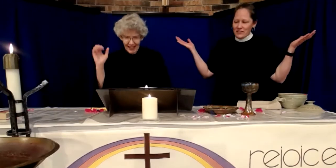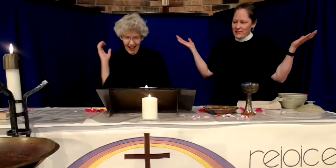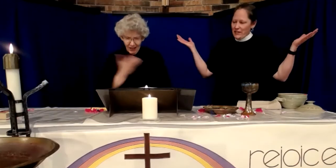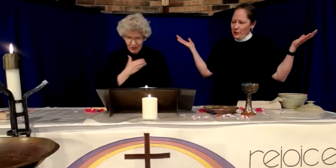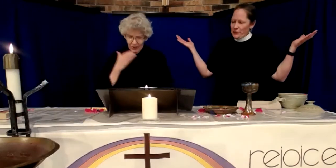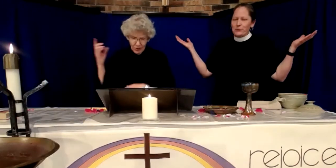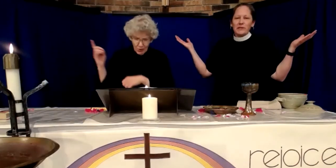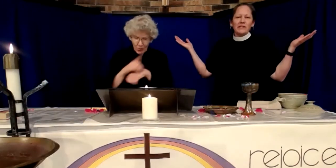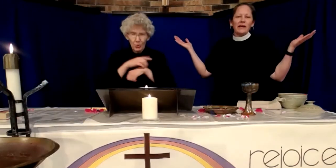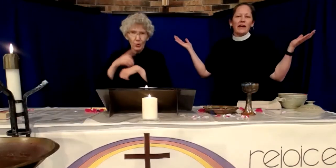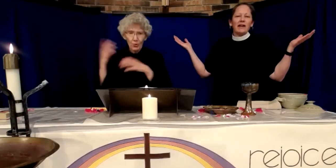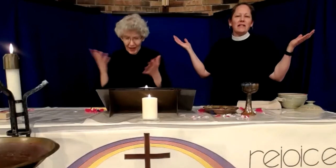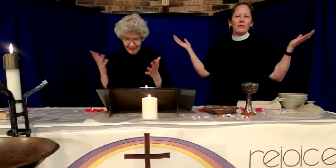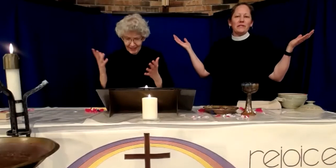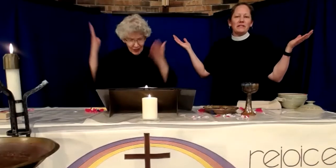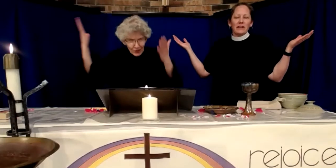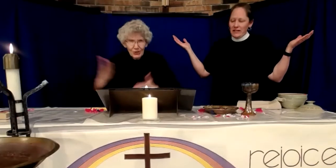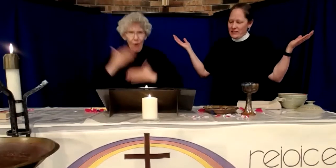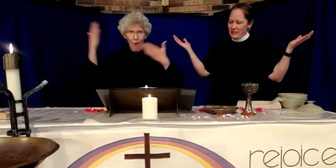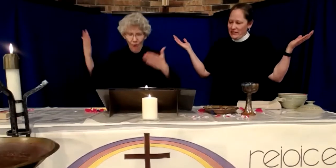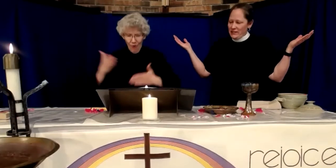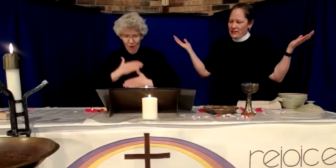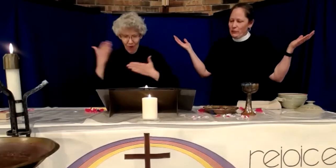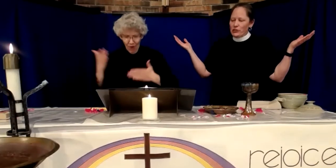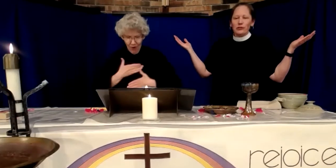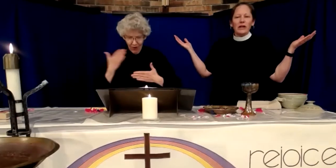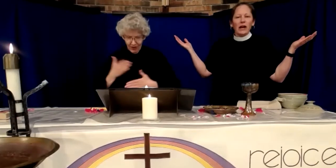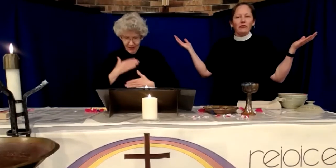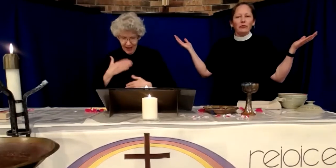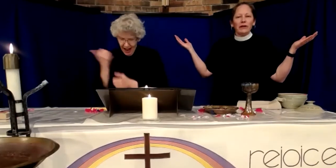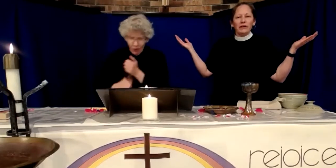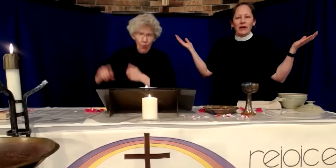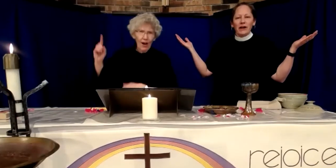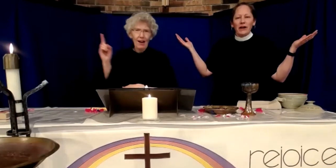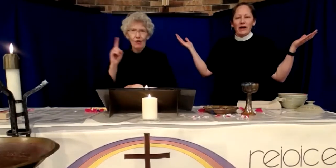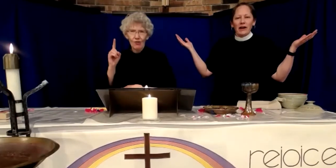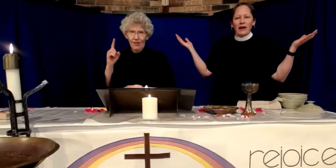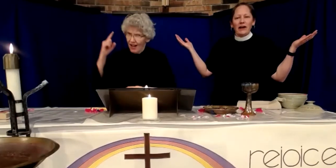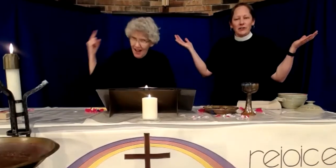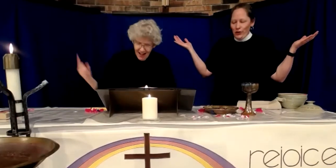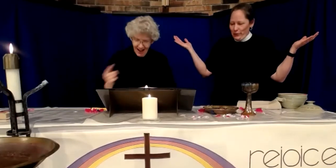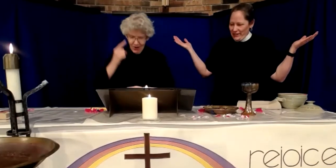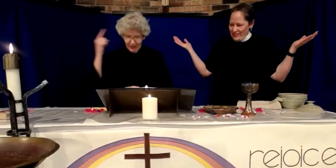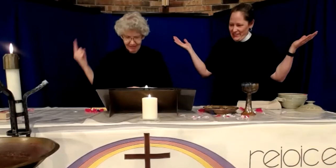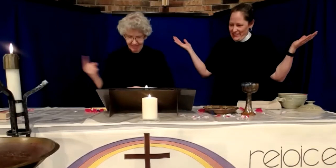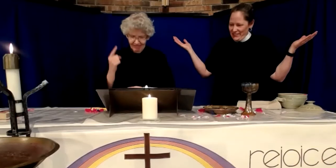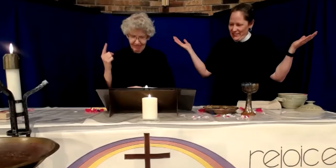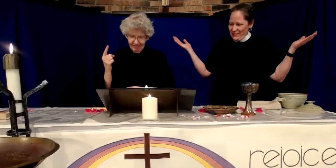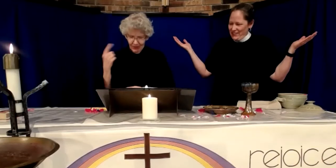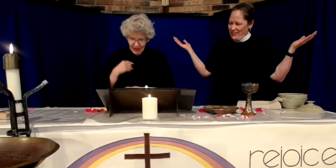It is our duty and our delight that we should everywhere and